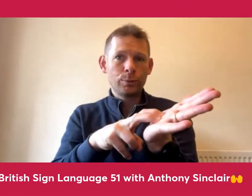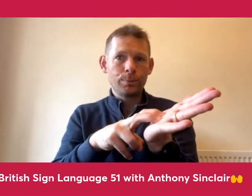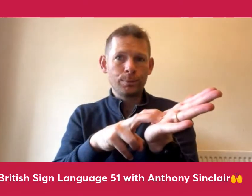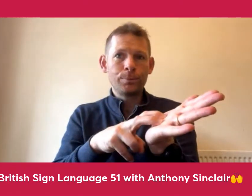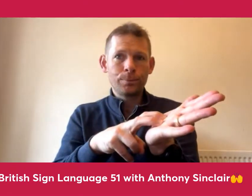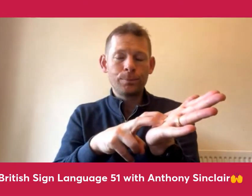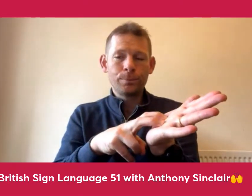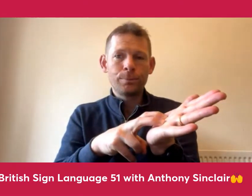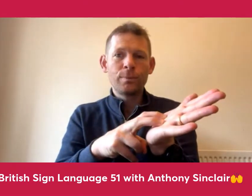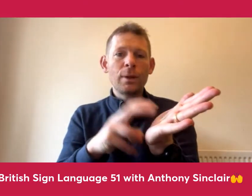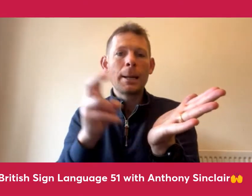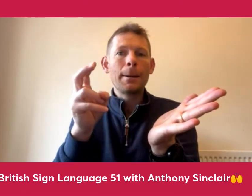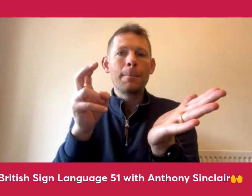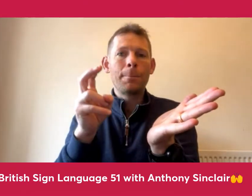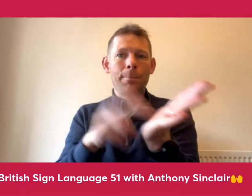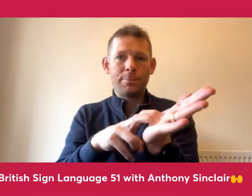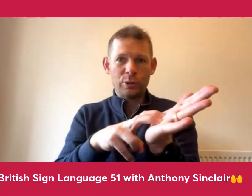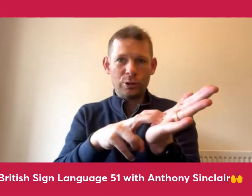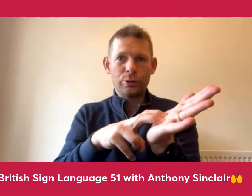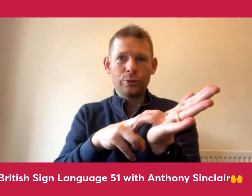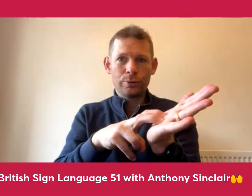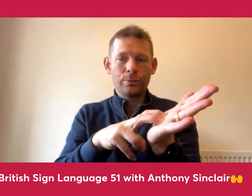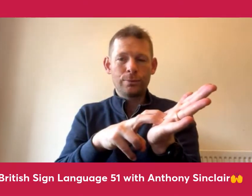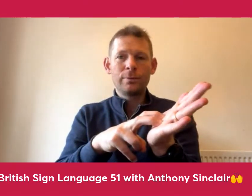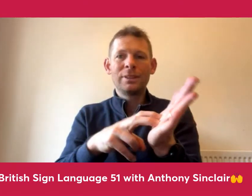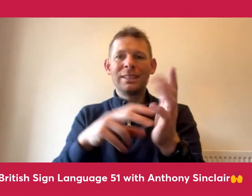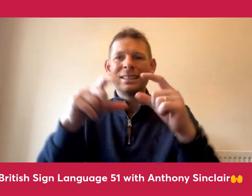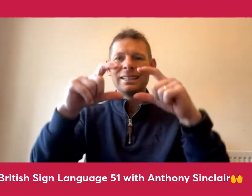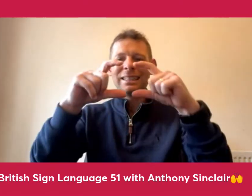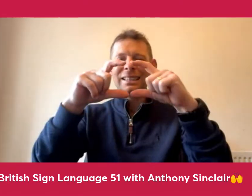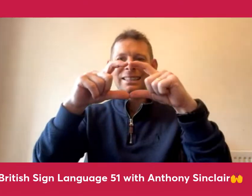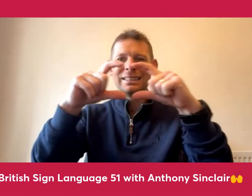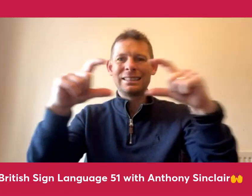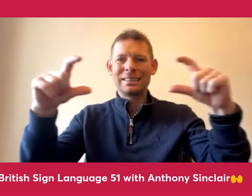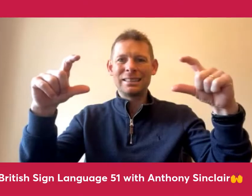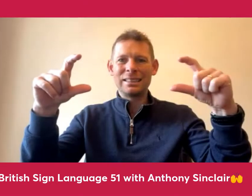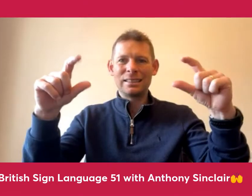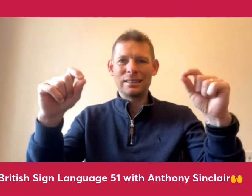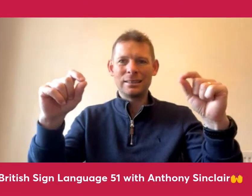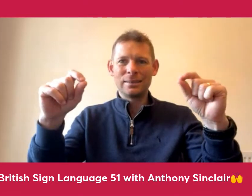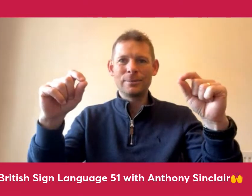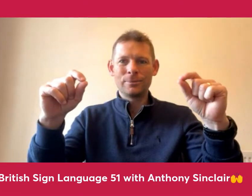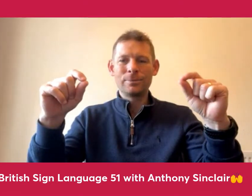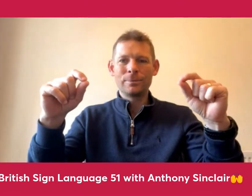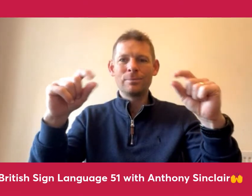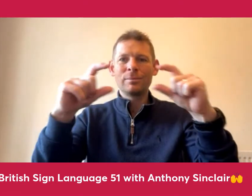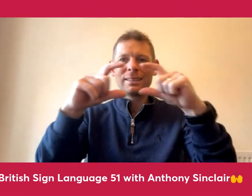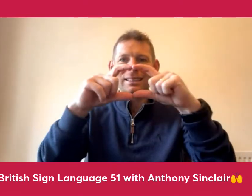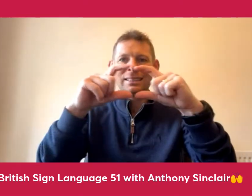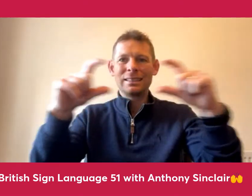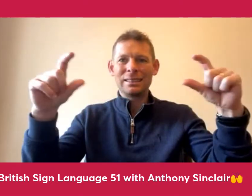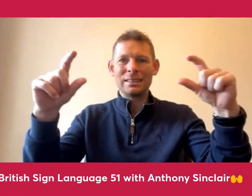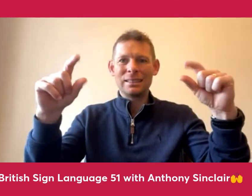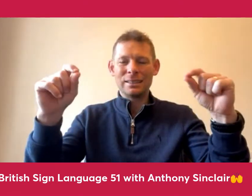So that's booking. So that's how we book a holiday or book a ticket.